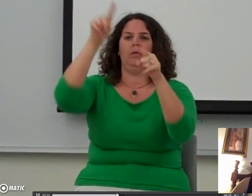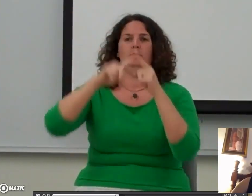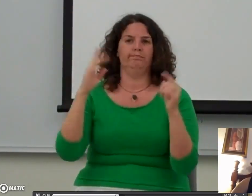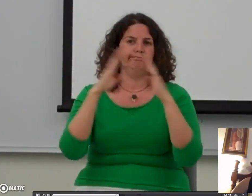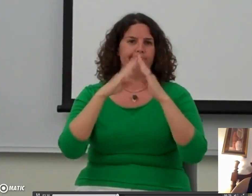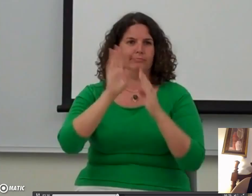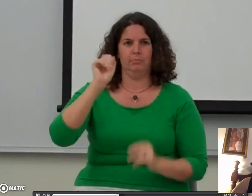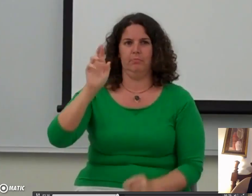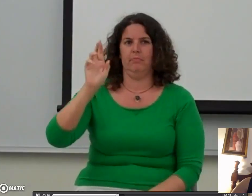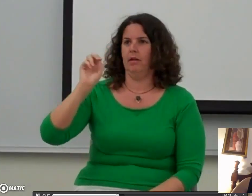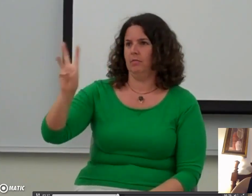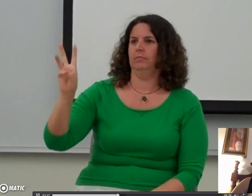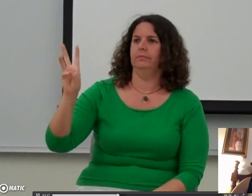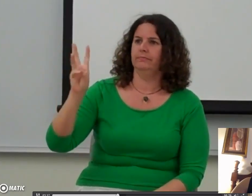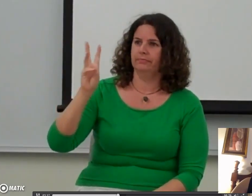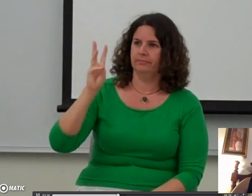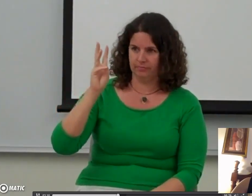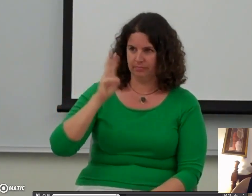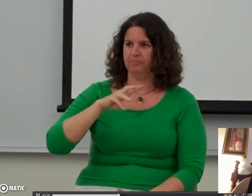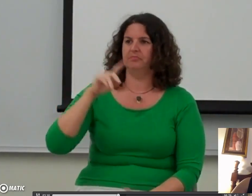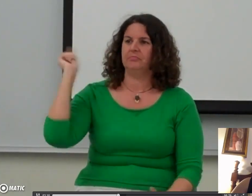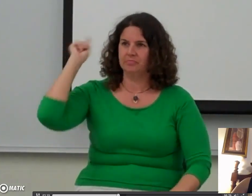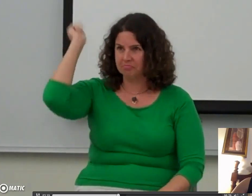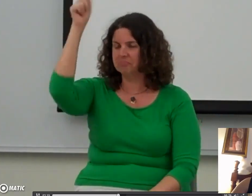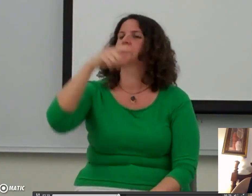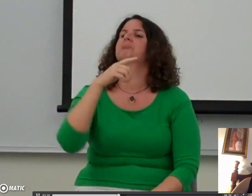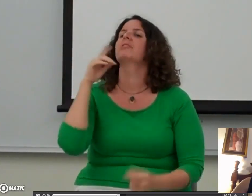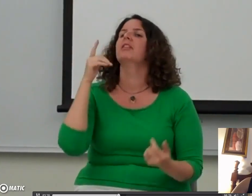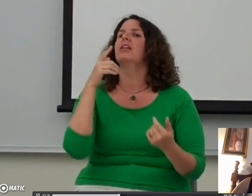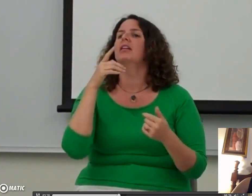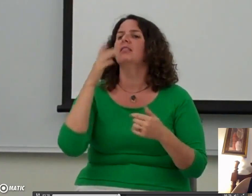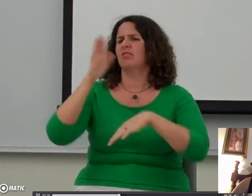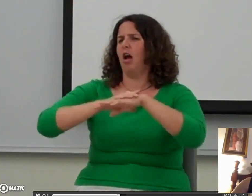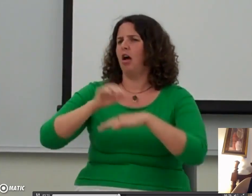that day, I decided that I wanted to go um,